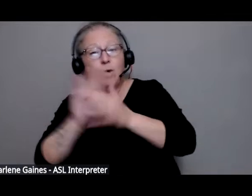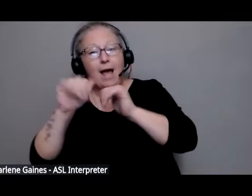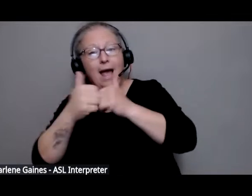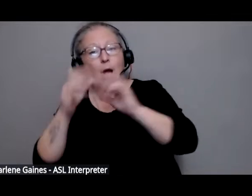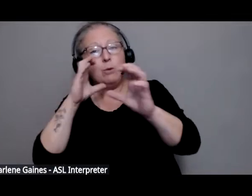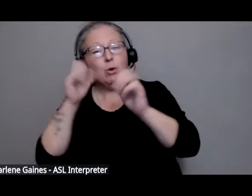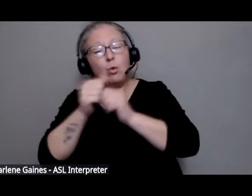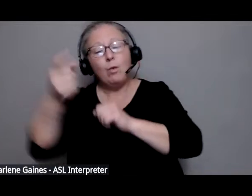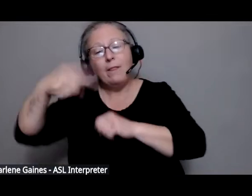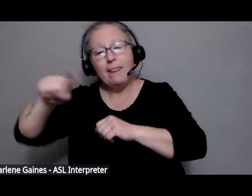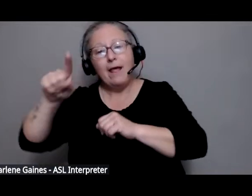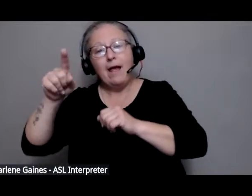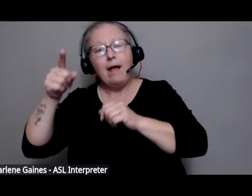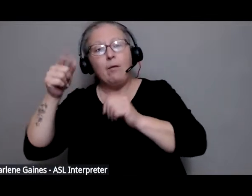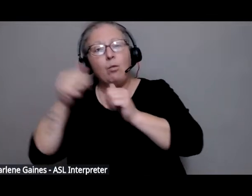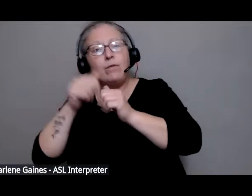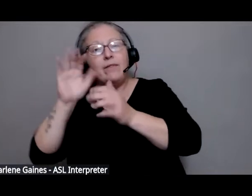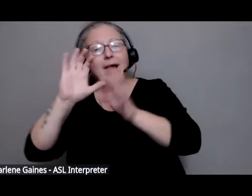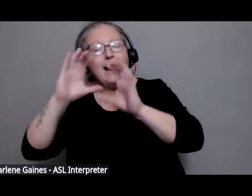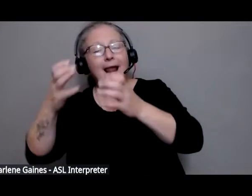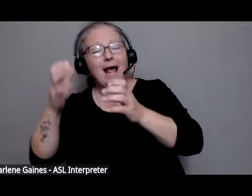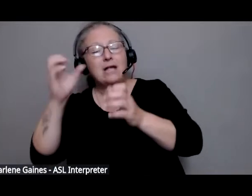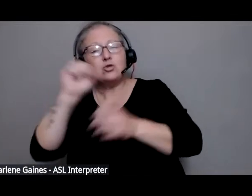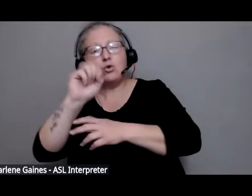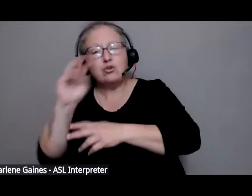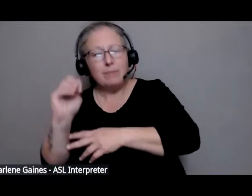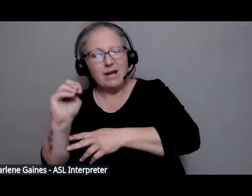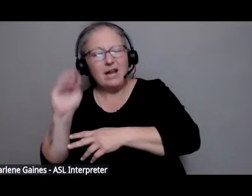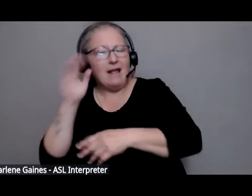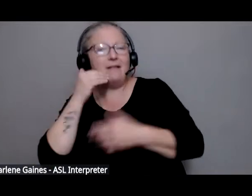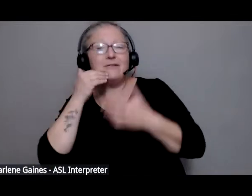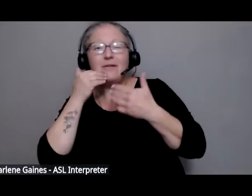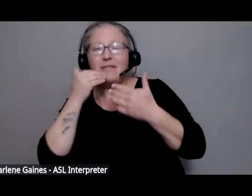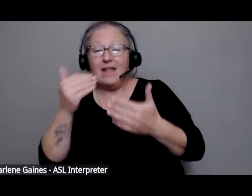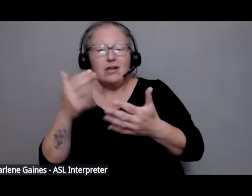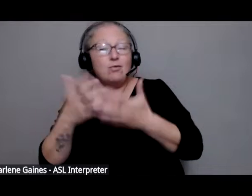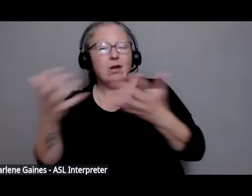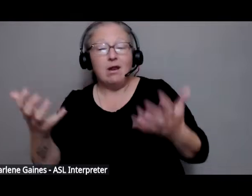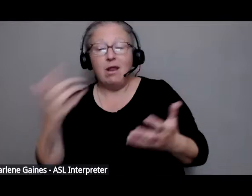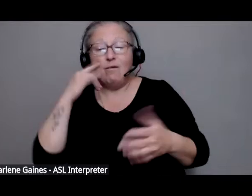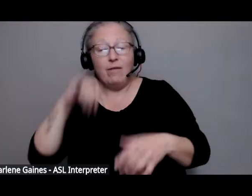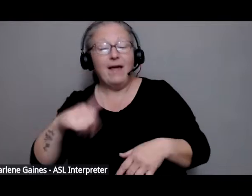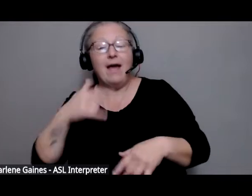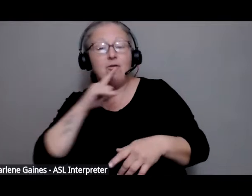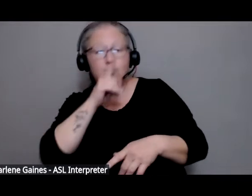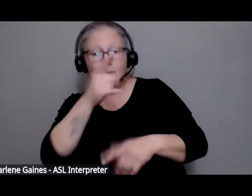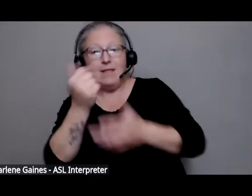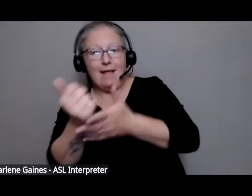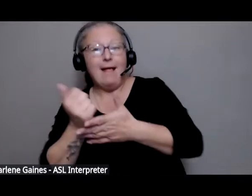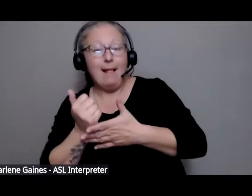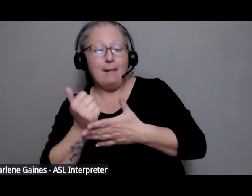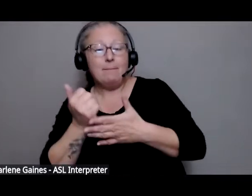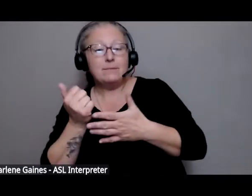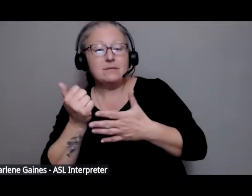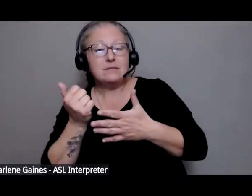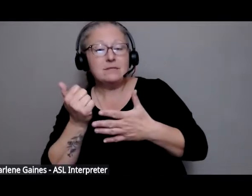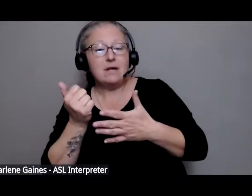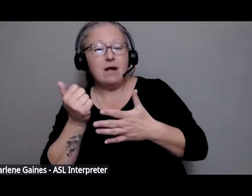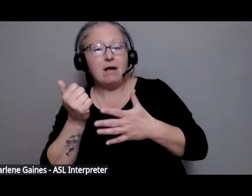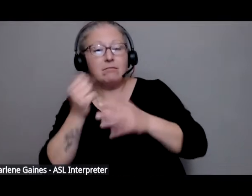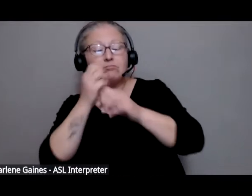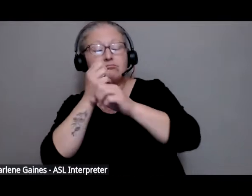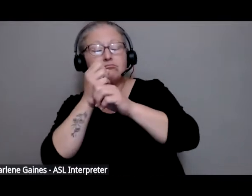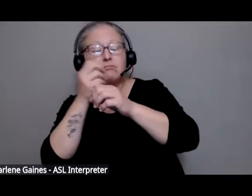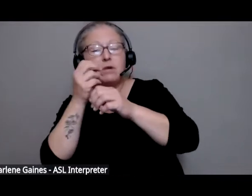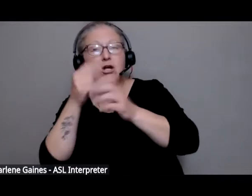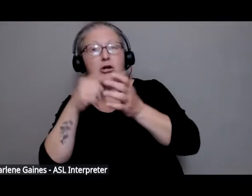them through our class social medias. And so, yeah, thank you a lot for this. I think it really helped to bring light to an issue,